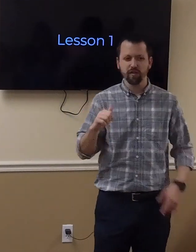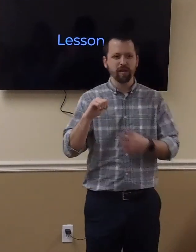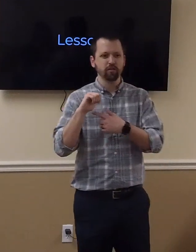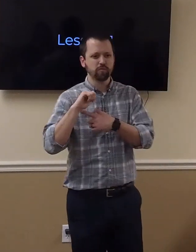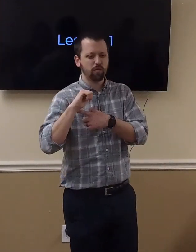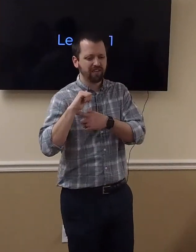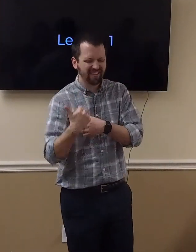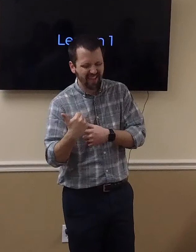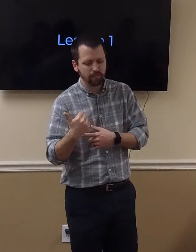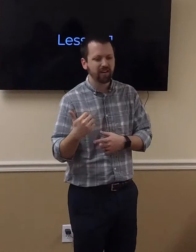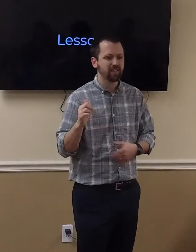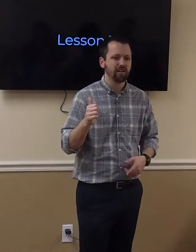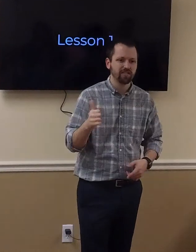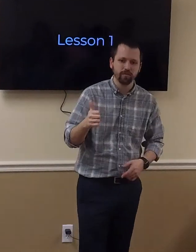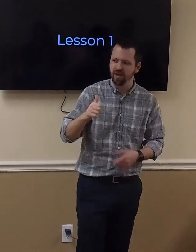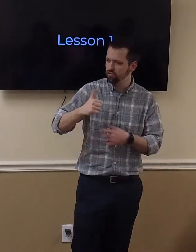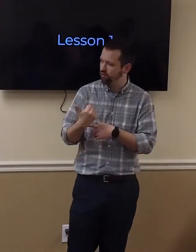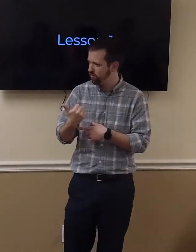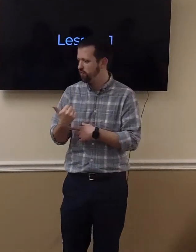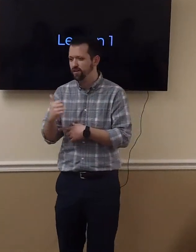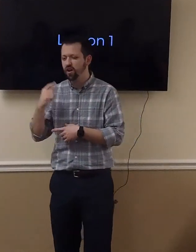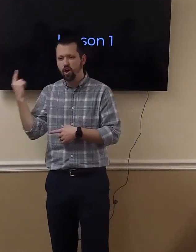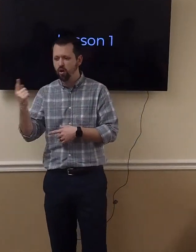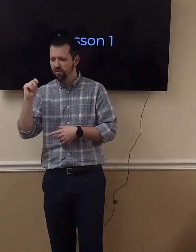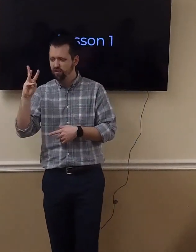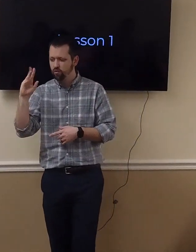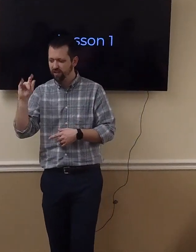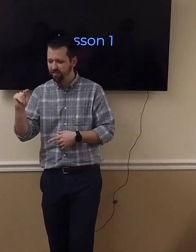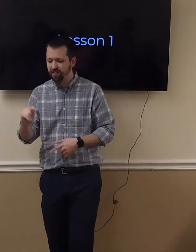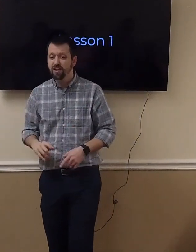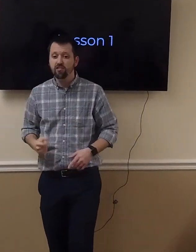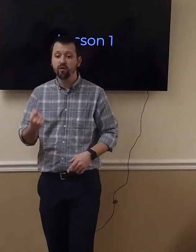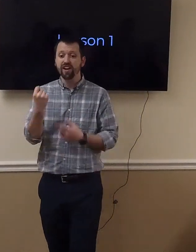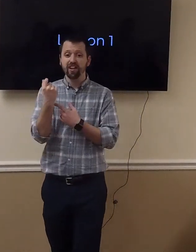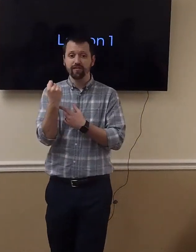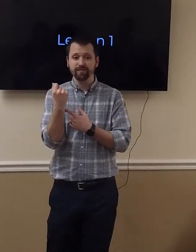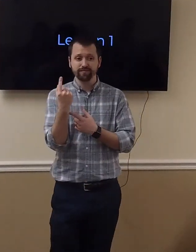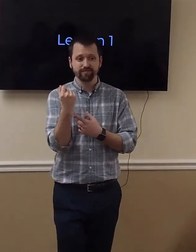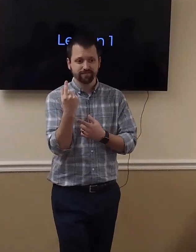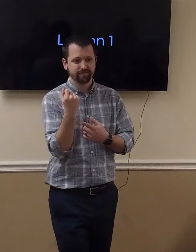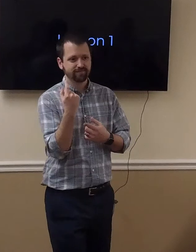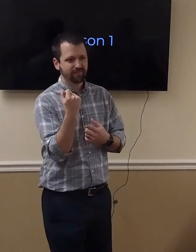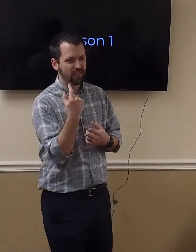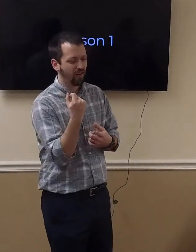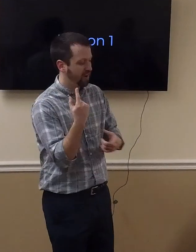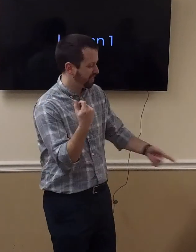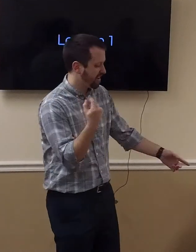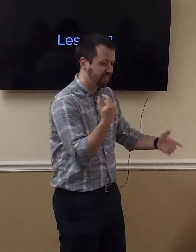Sometimes it'll just be one like 10, but it's some kind of twist to it. Always is a twist. So then 11. Oh, I know that's not in there.